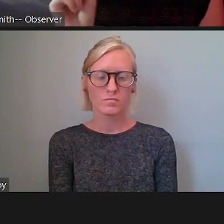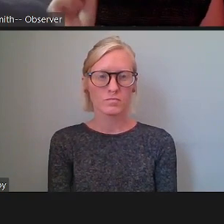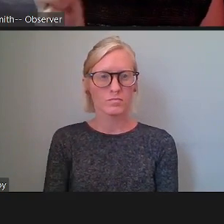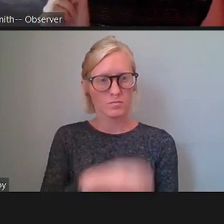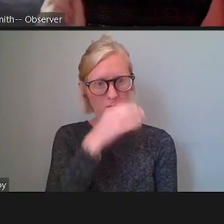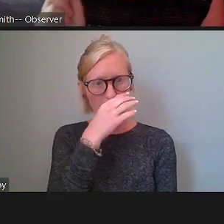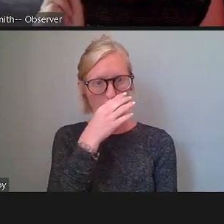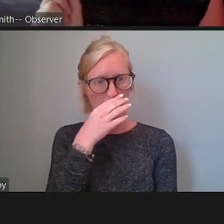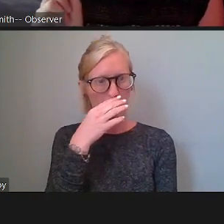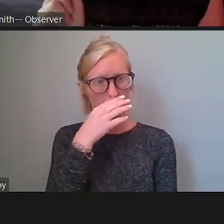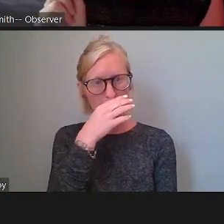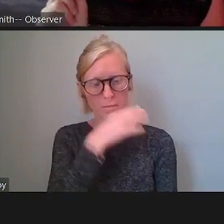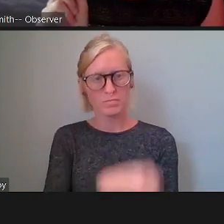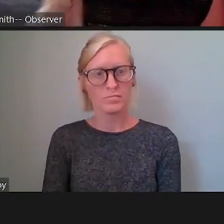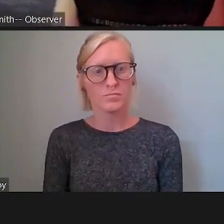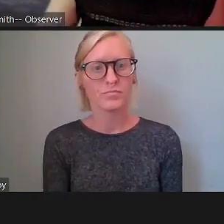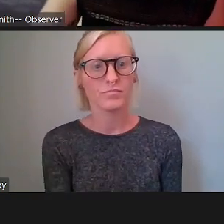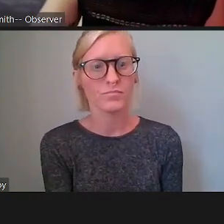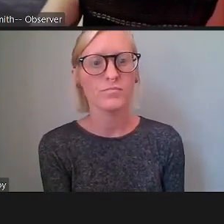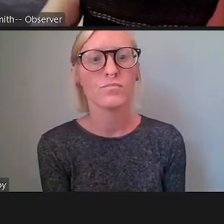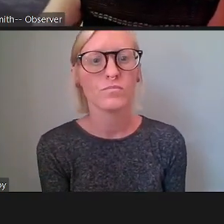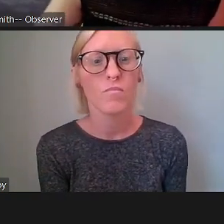When it's time to switch,